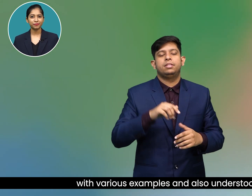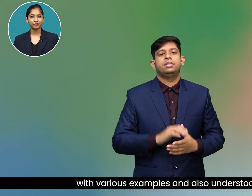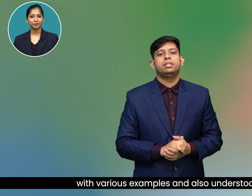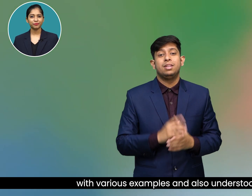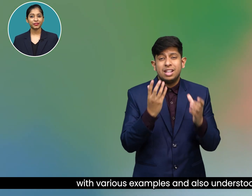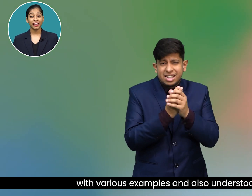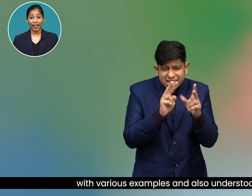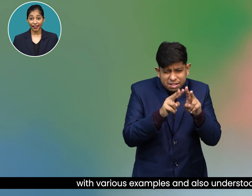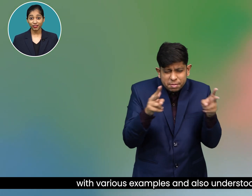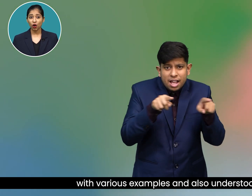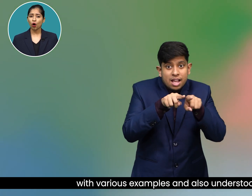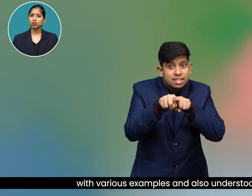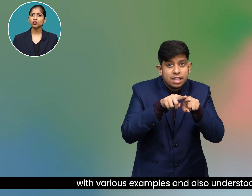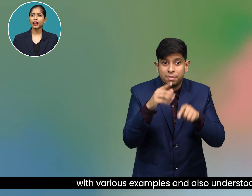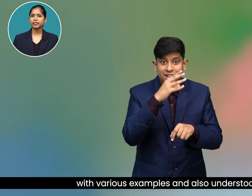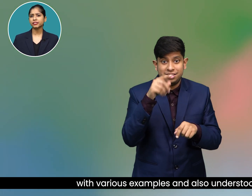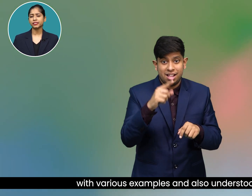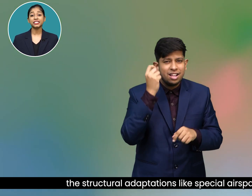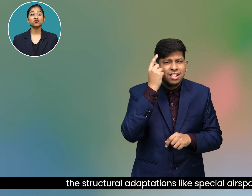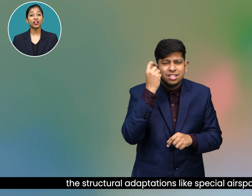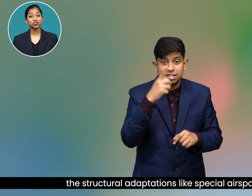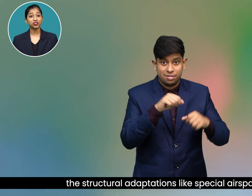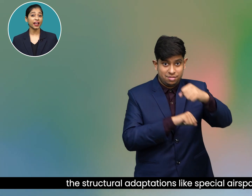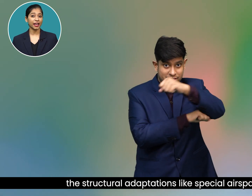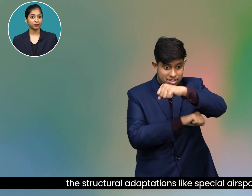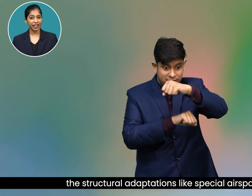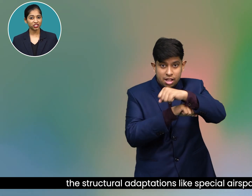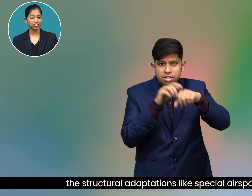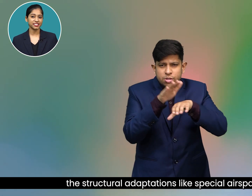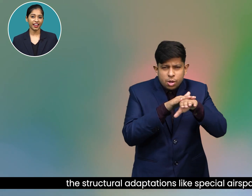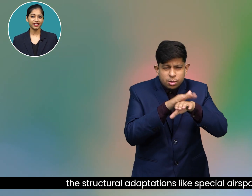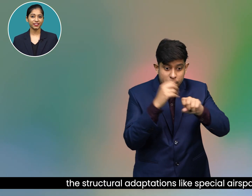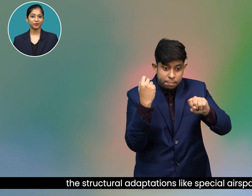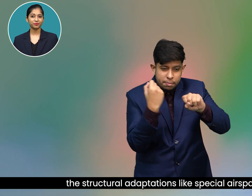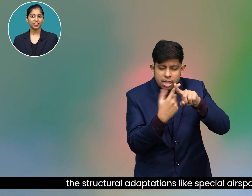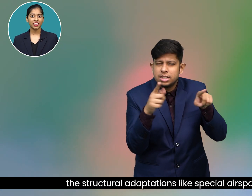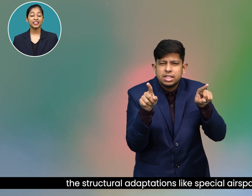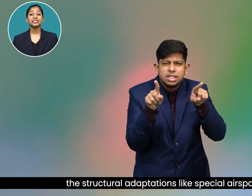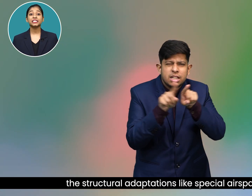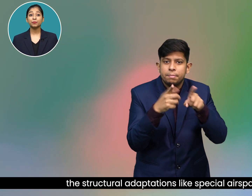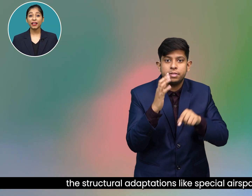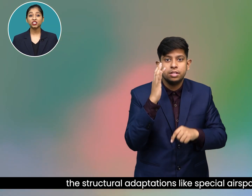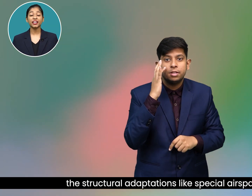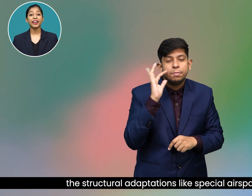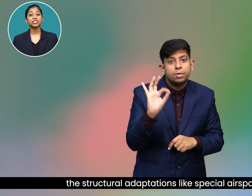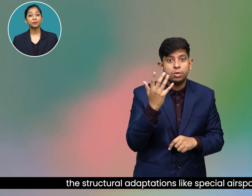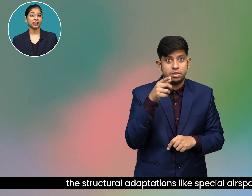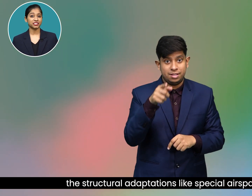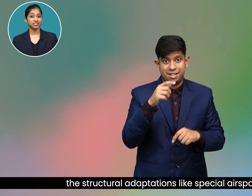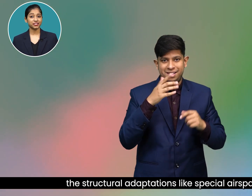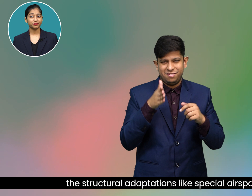examples, and also understood the structural adaptations like special